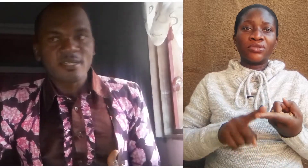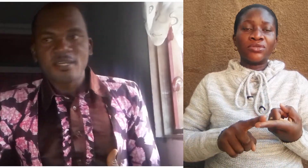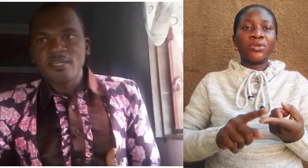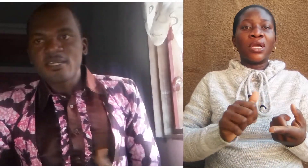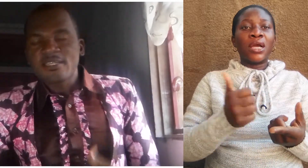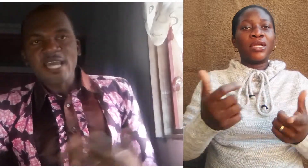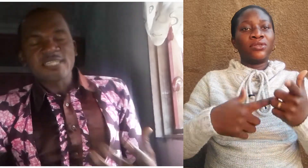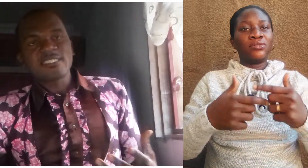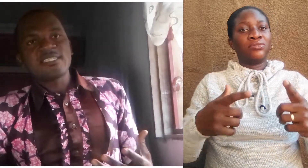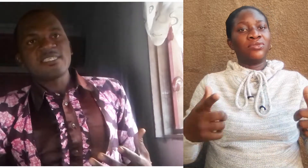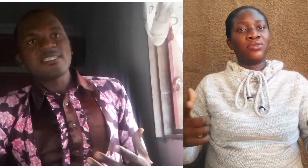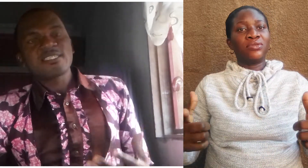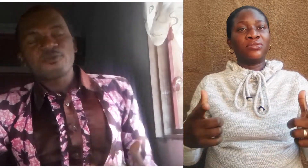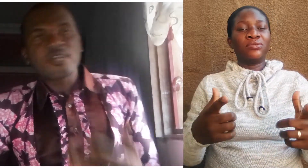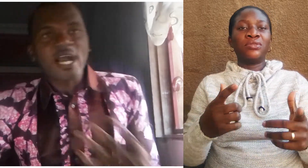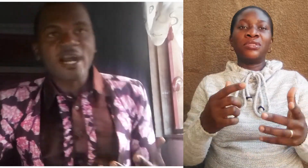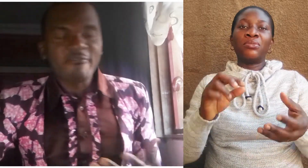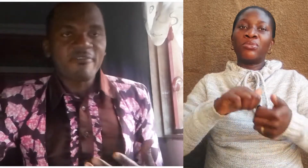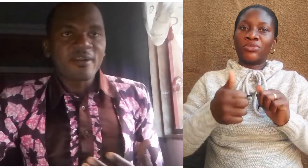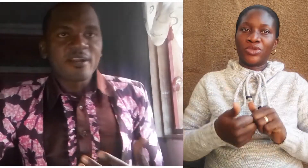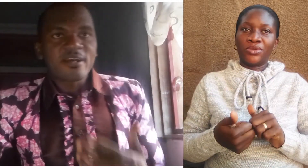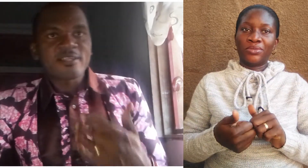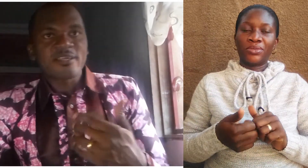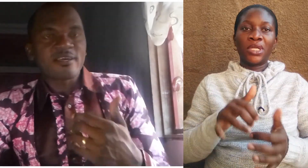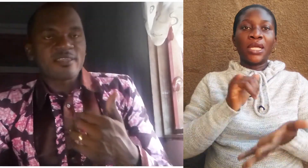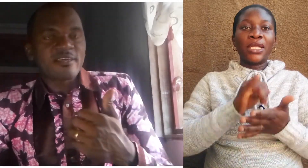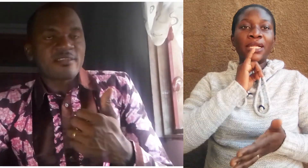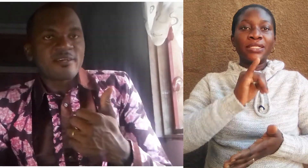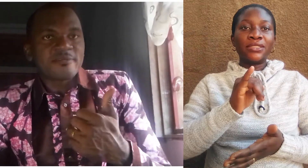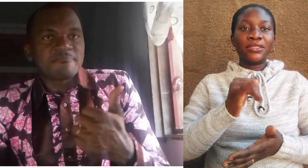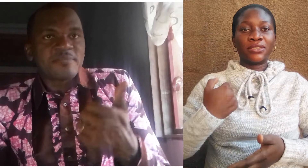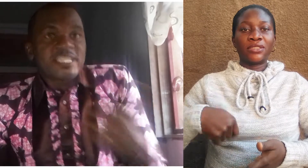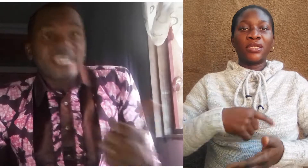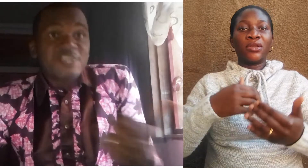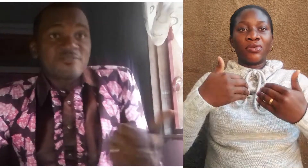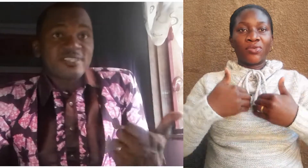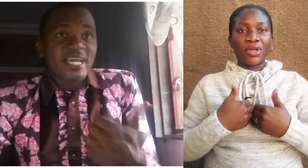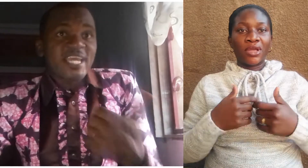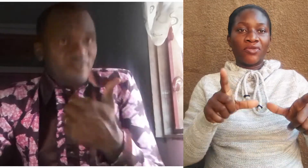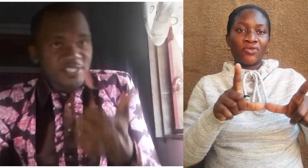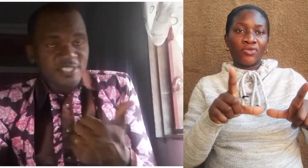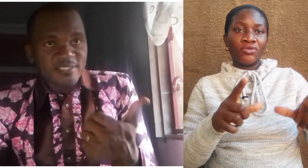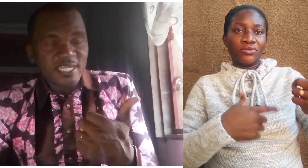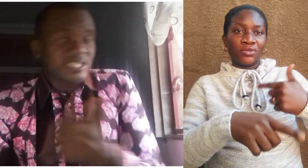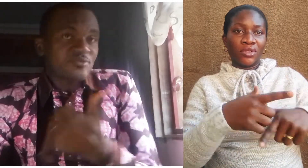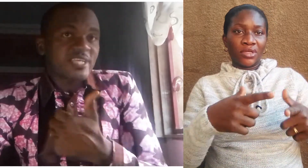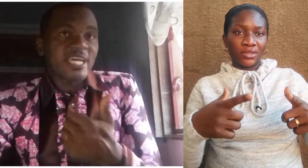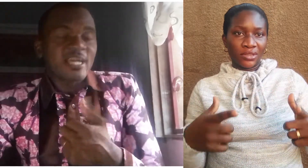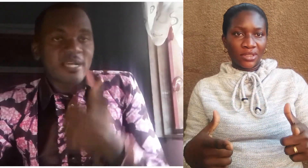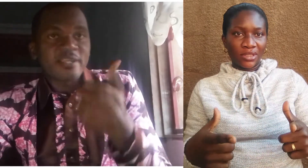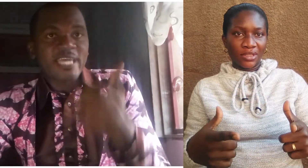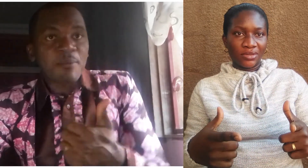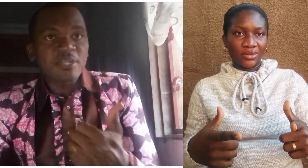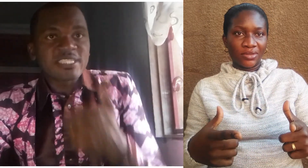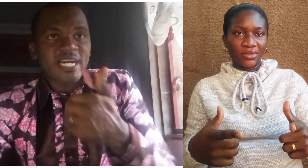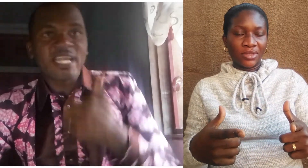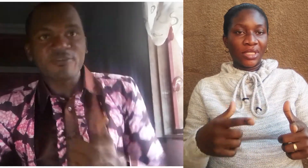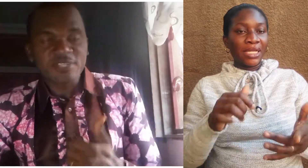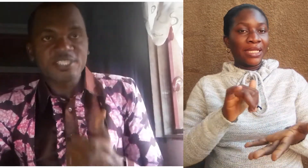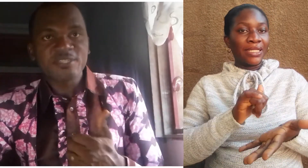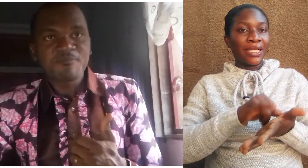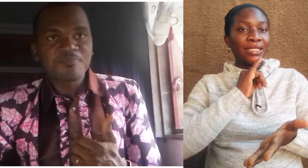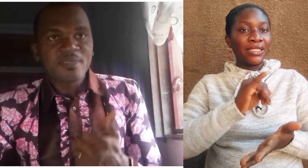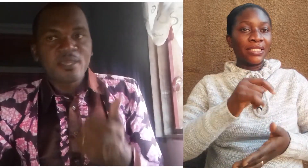context. That is, we have the indigenous sign language, that is to say, the Gabonese